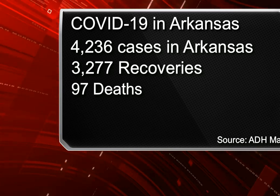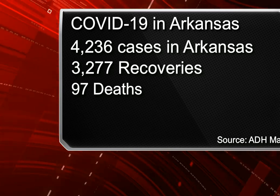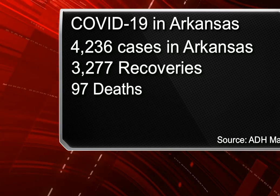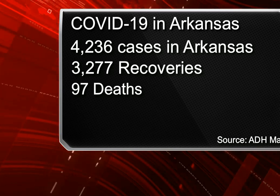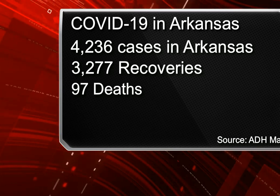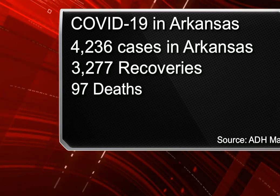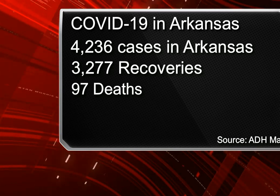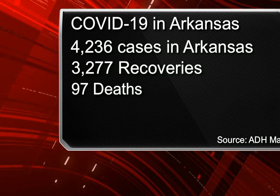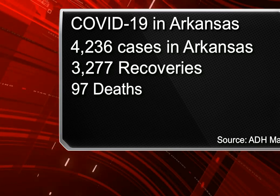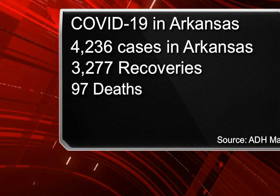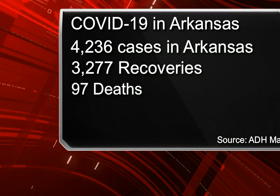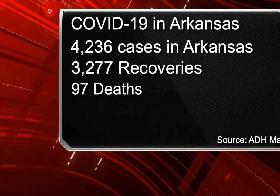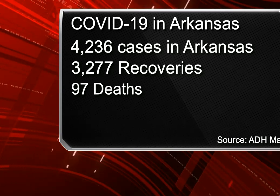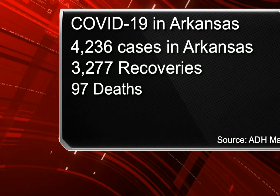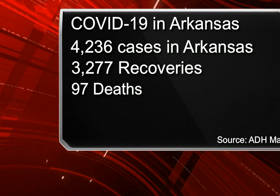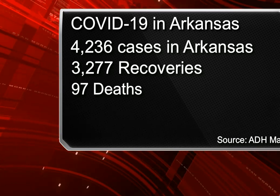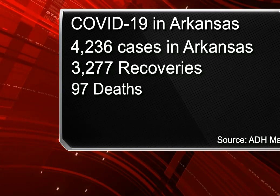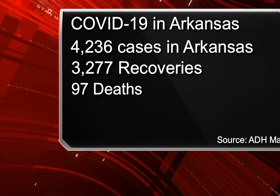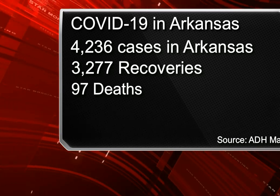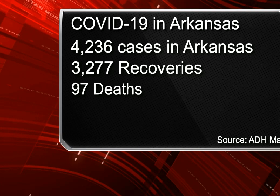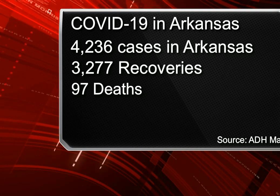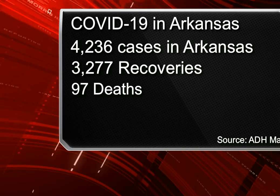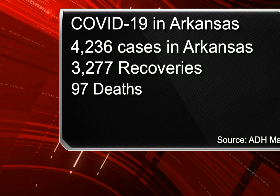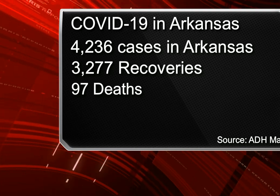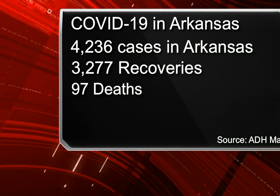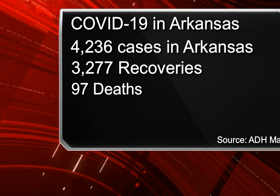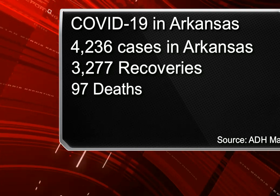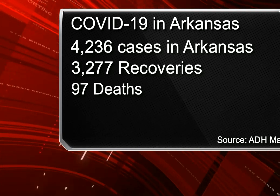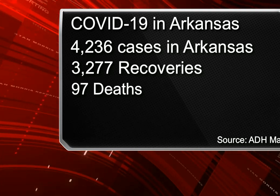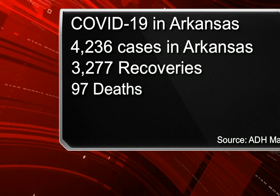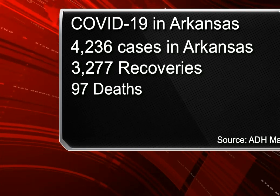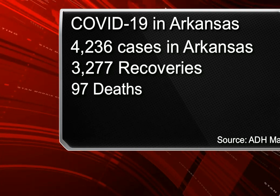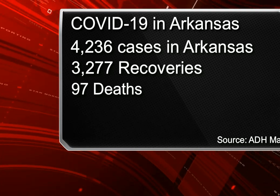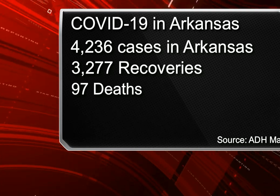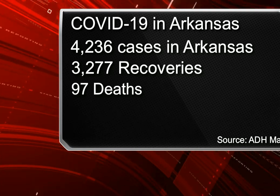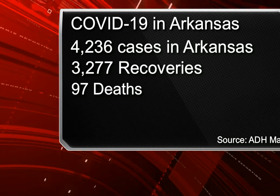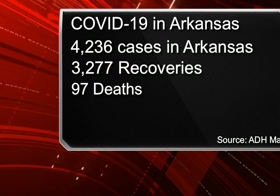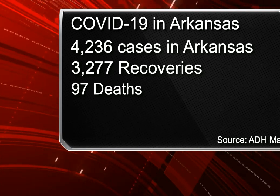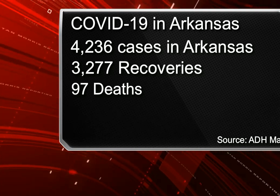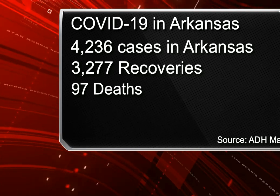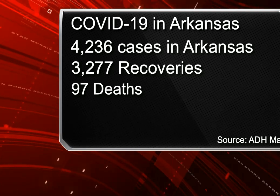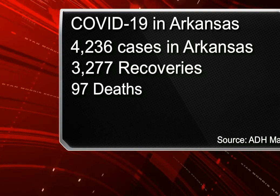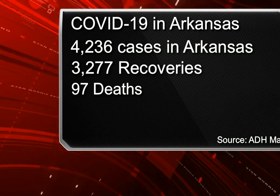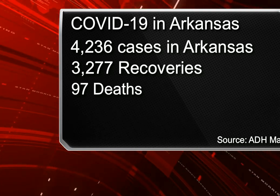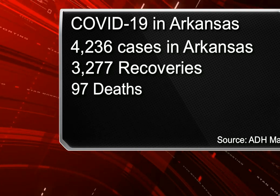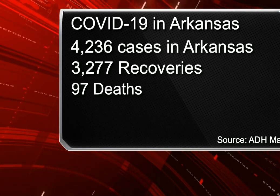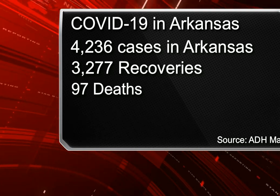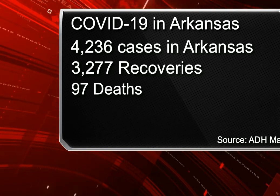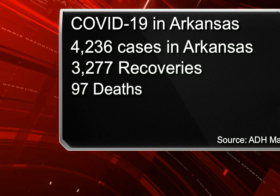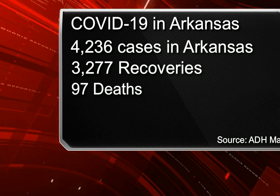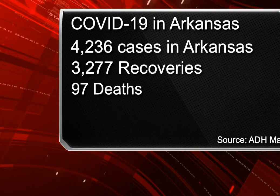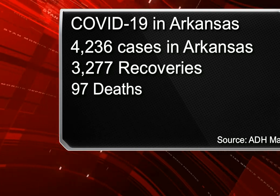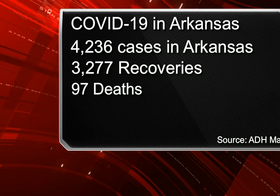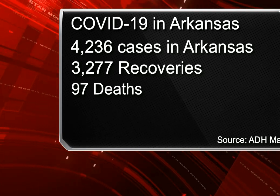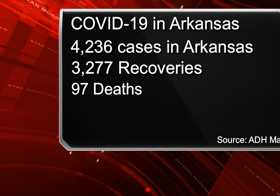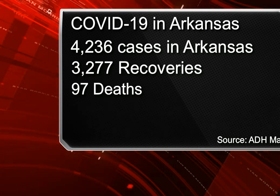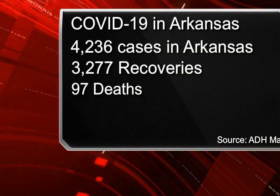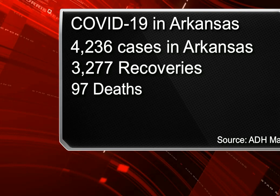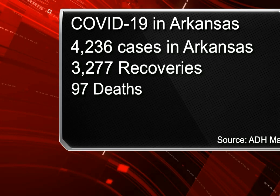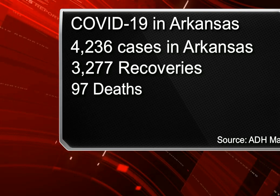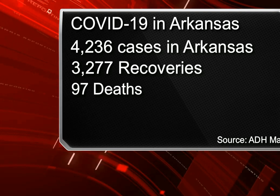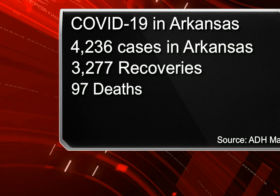they're done. Anyway, let's take a look at the update. It's 4,236 cases in Arkansas with 3,277 recoveries